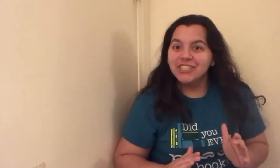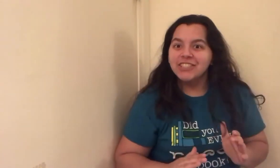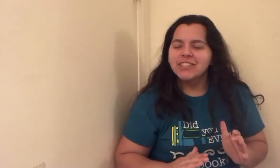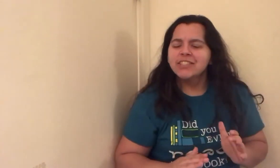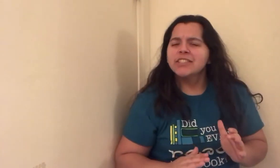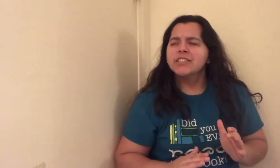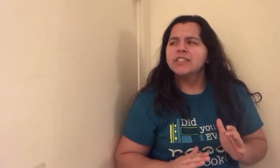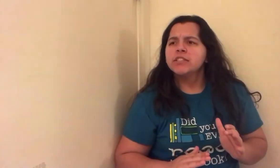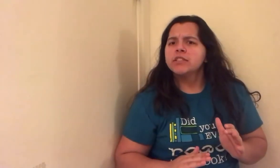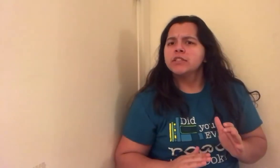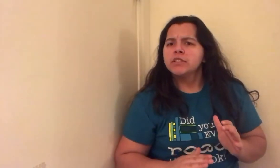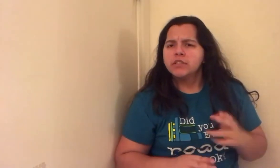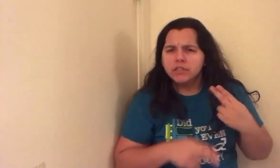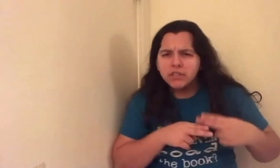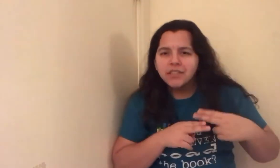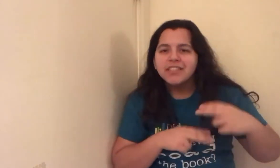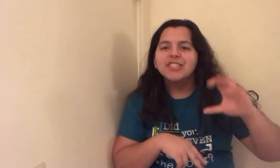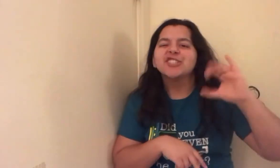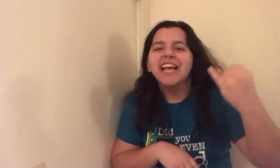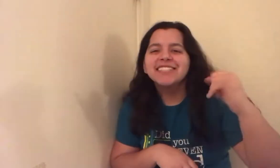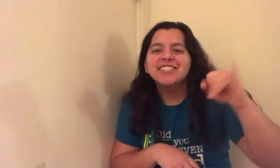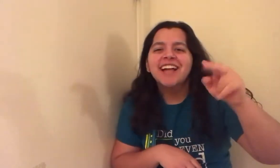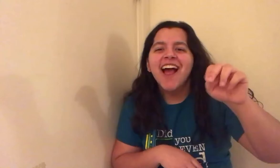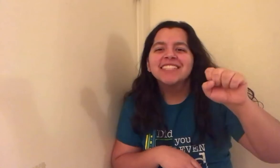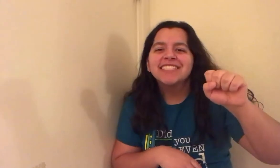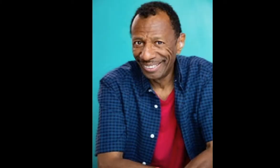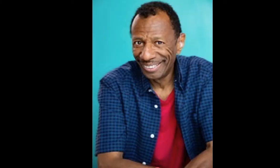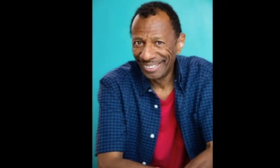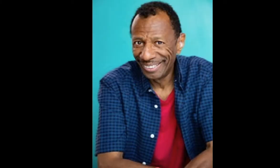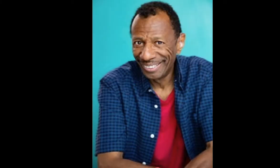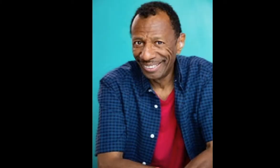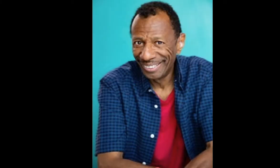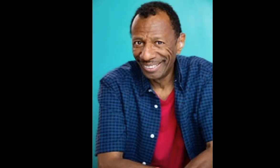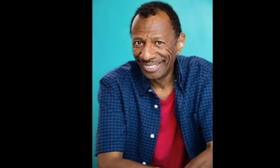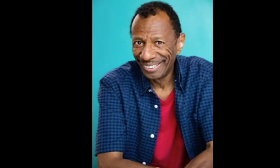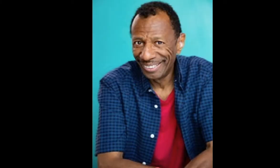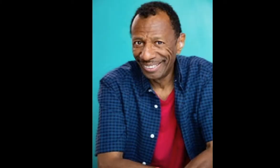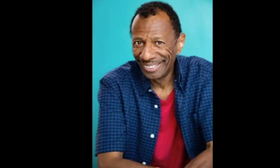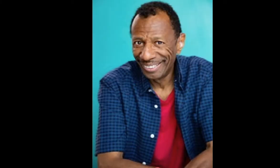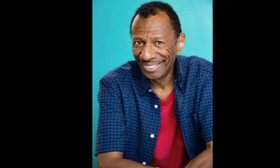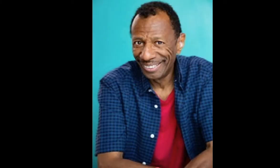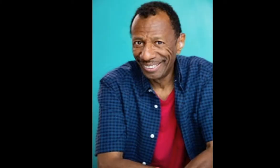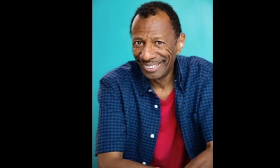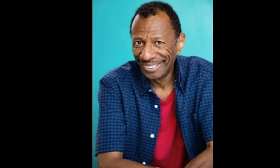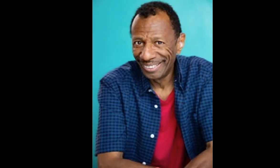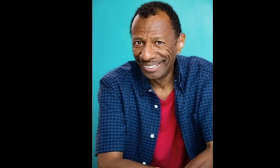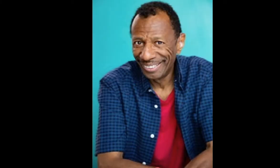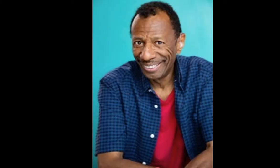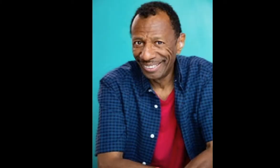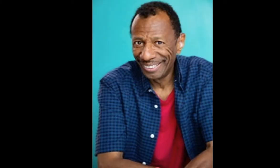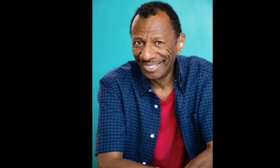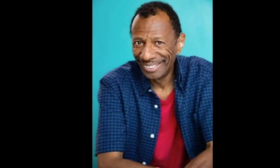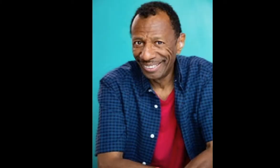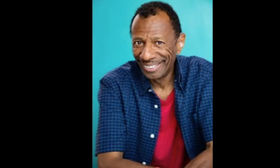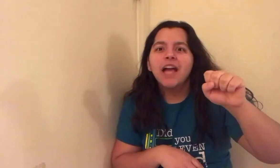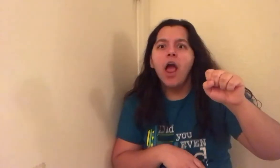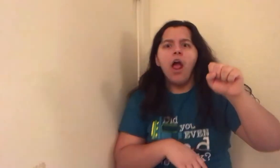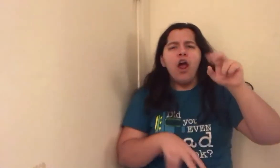movie. His name is CJ Jones. It cuts to a picture of CJ Jones sitting and smiling at the camera. I'm so